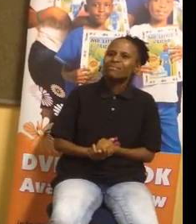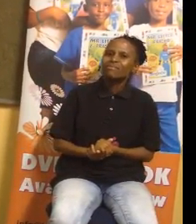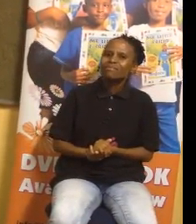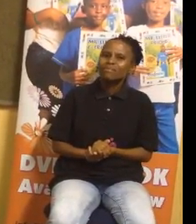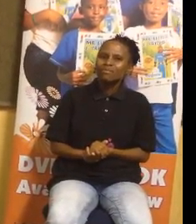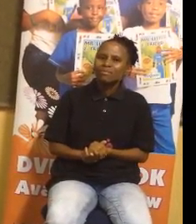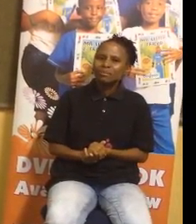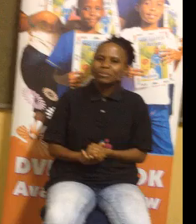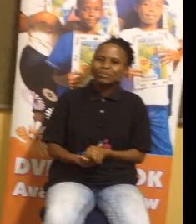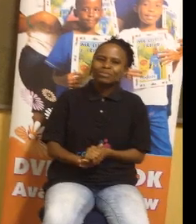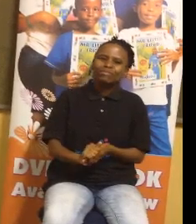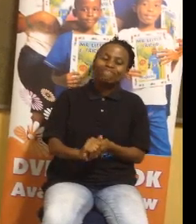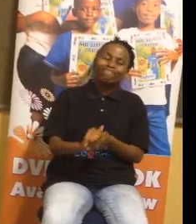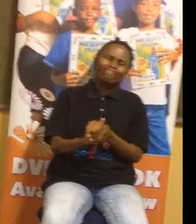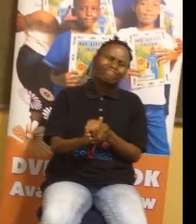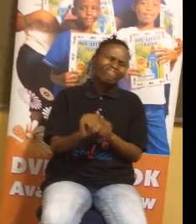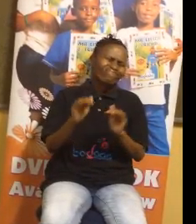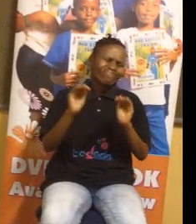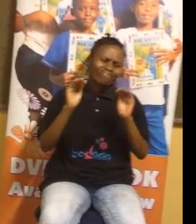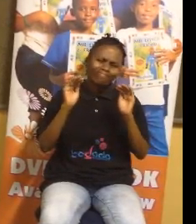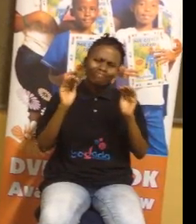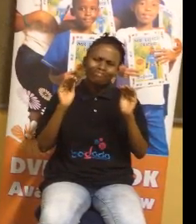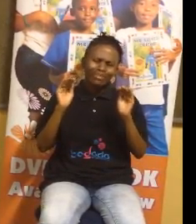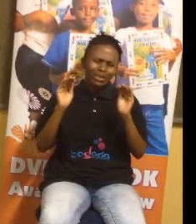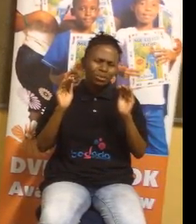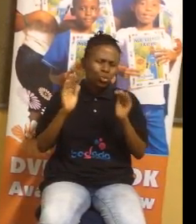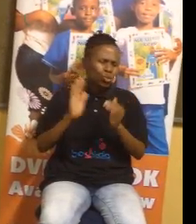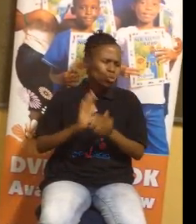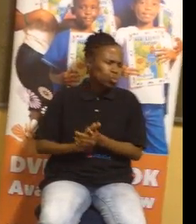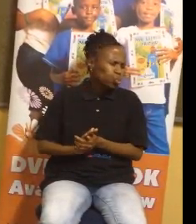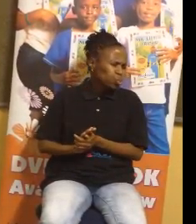People harm the environment when they don't clean up after themselves.